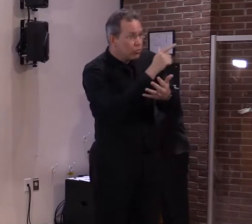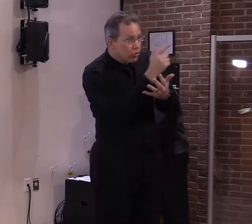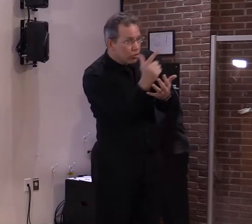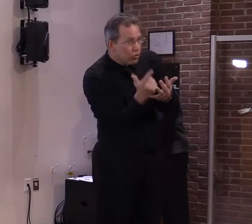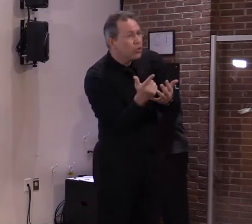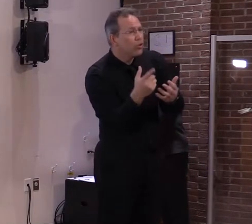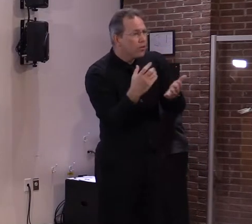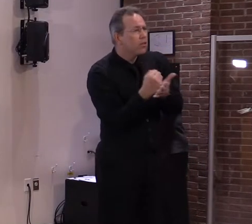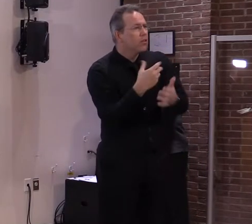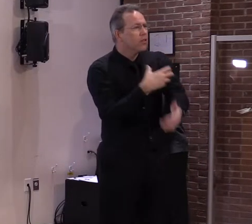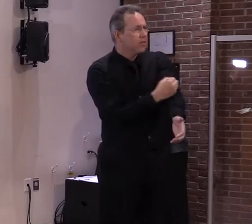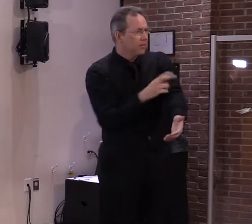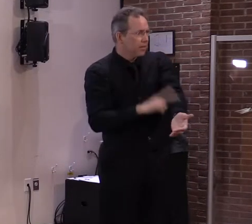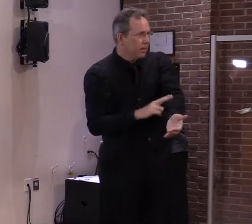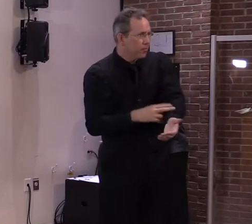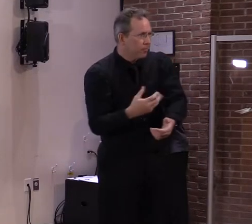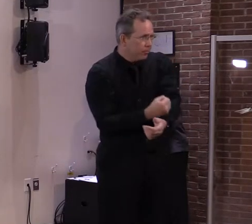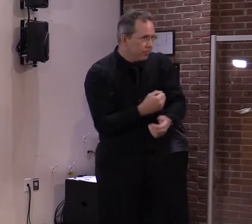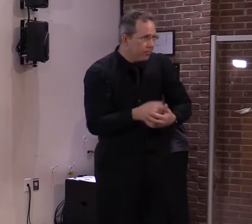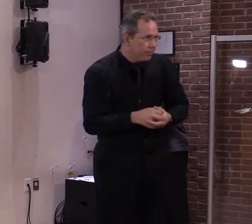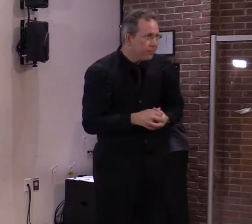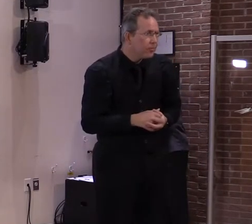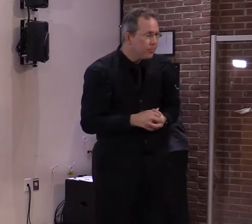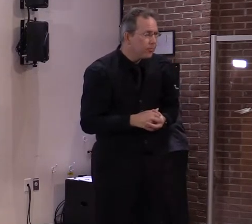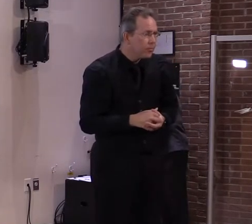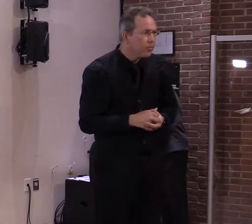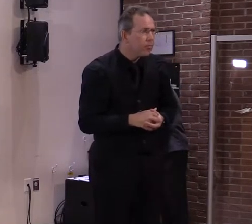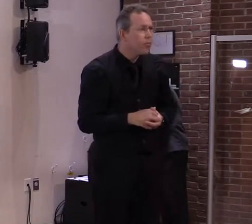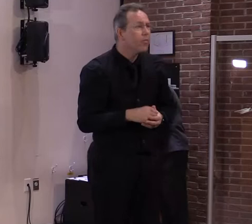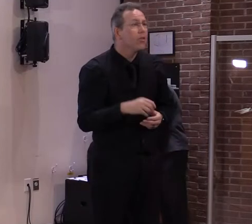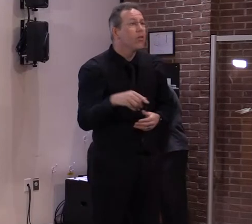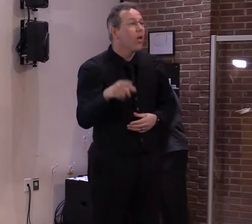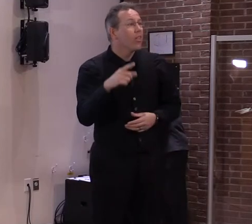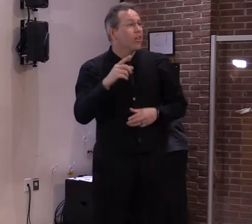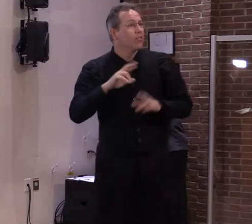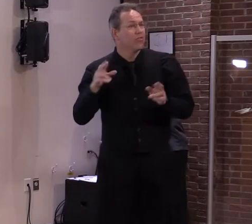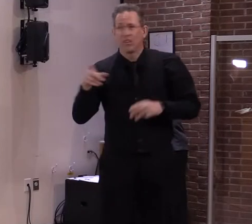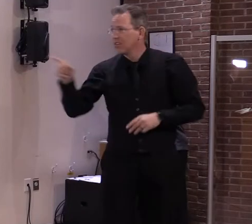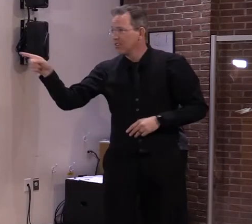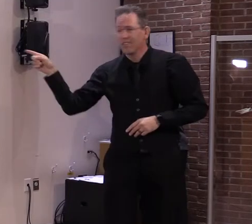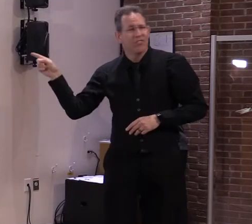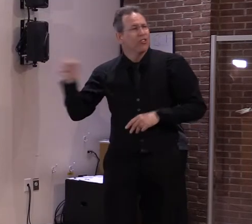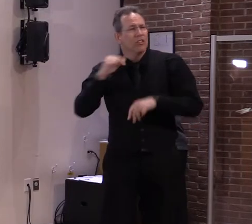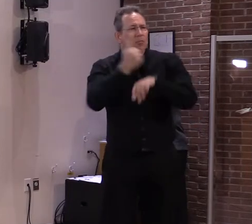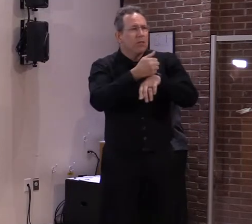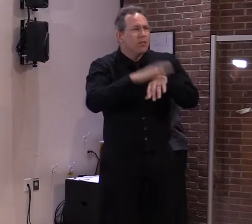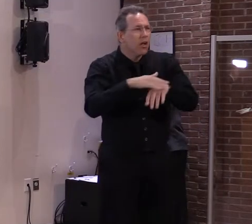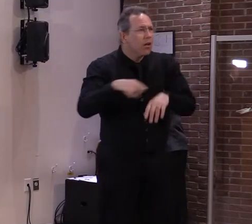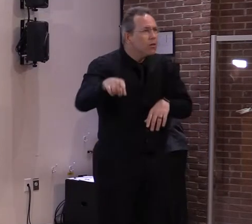please sign up because this is all predicated on people doing the right thing.